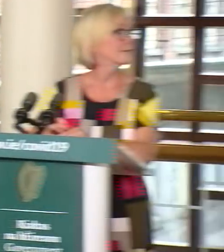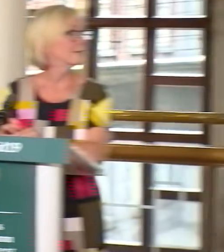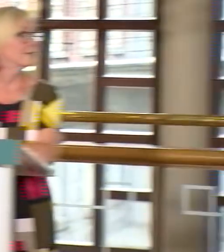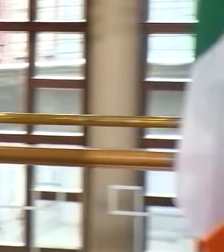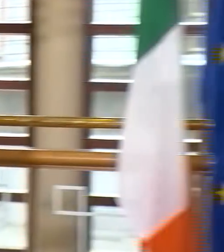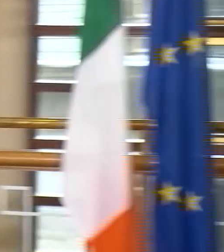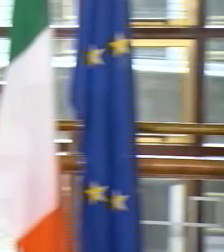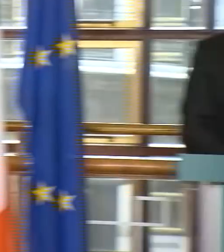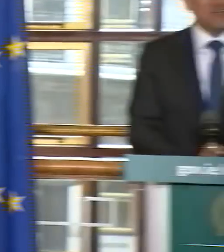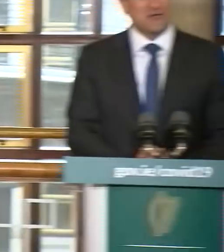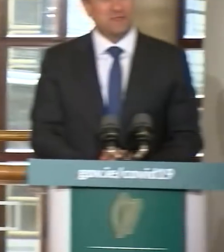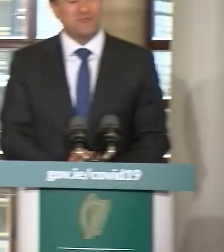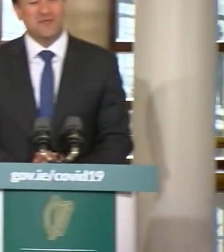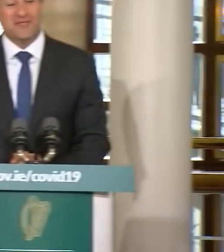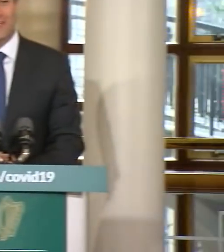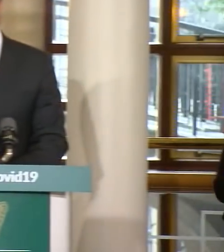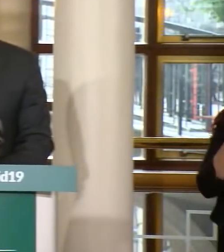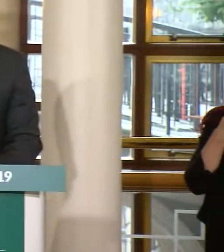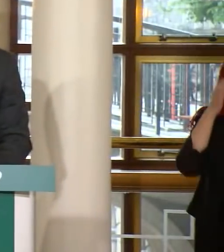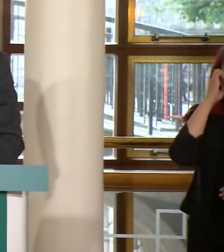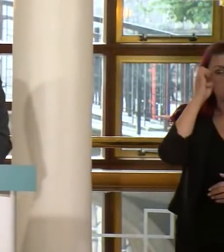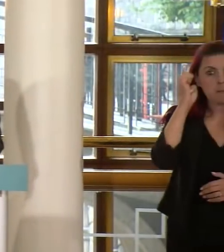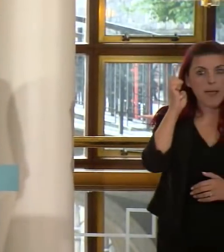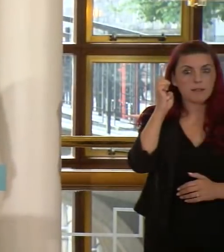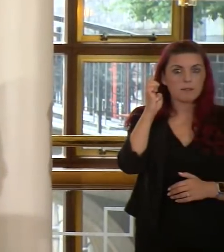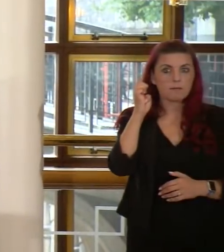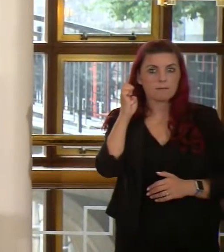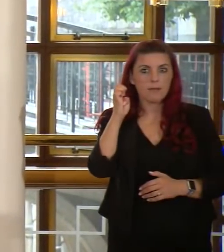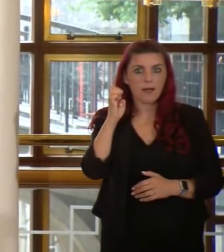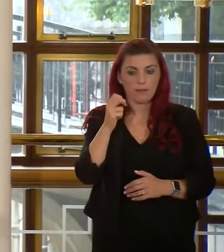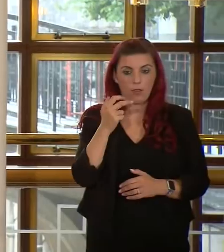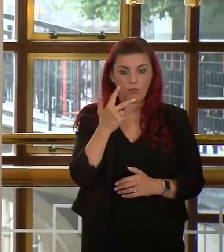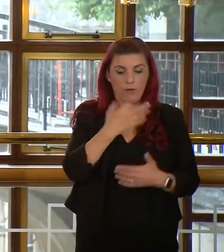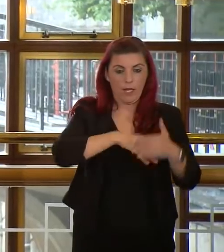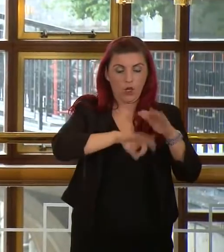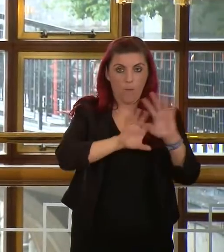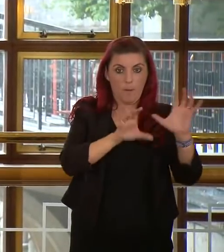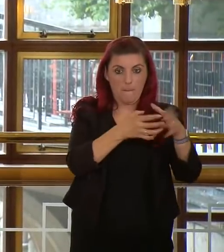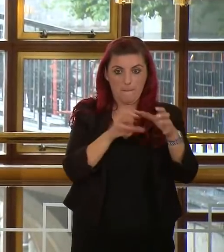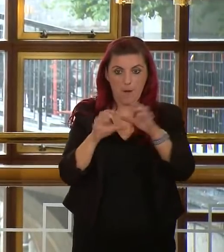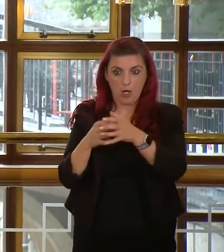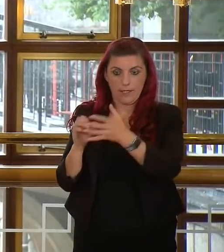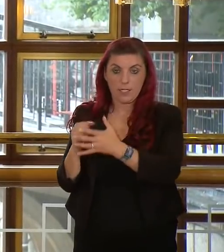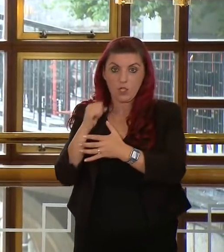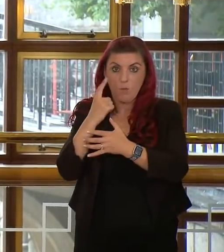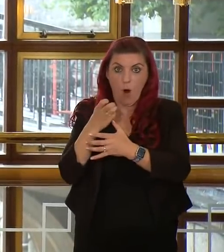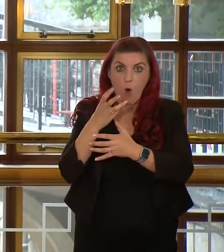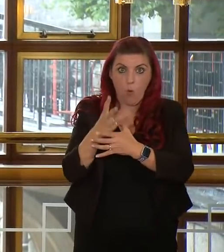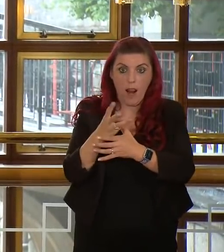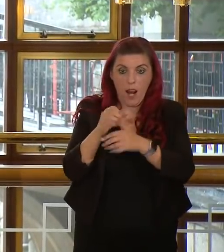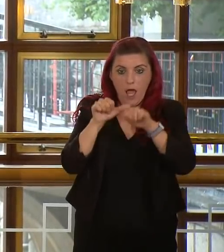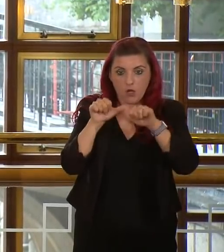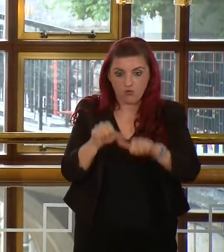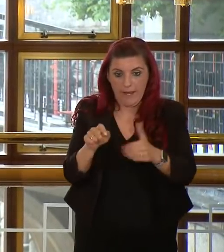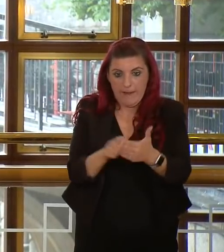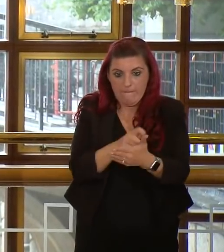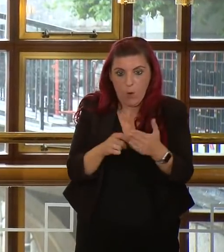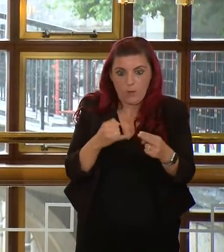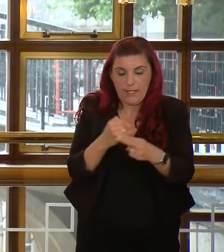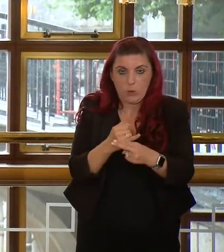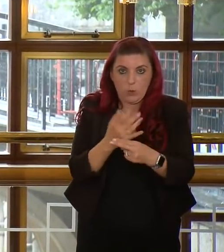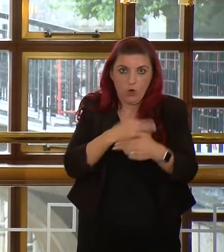My prediction is that the three parties tomorrow will vote to go into coalition with each other, that